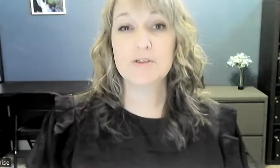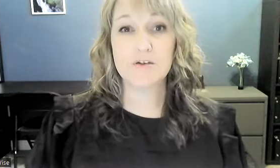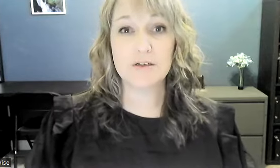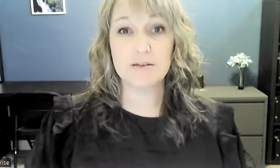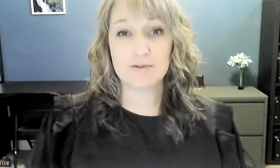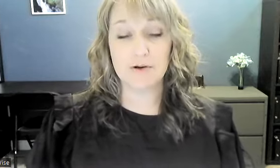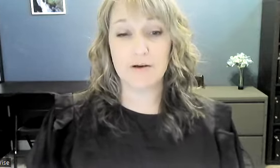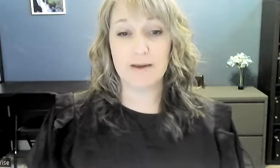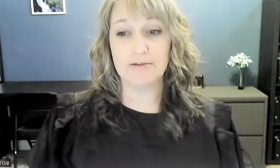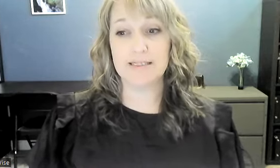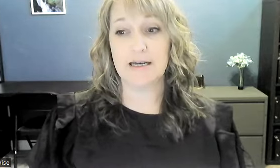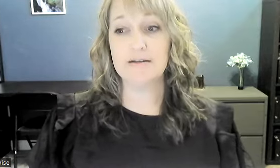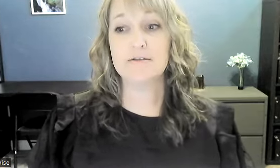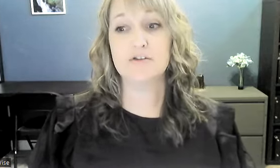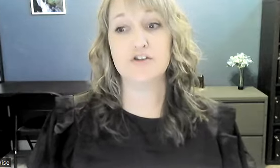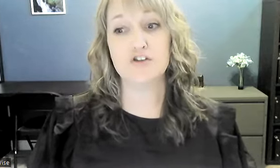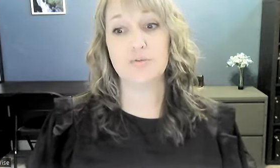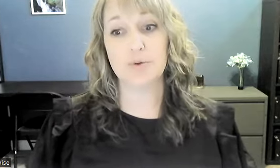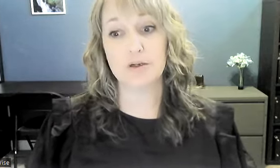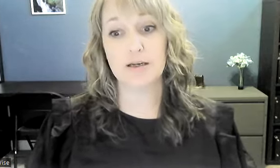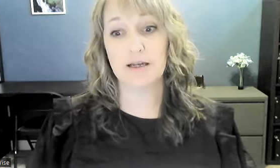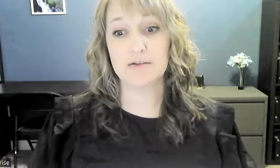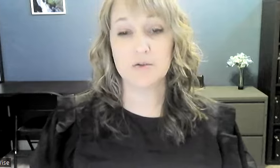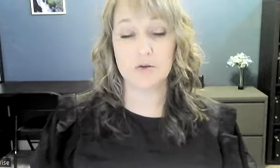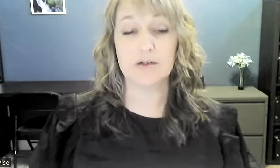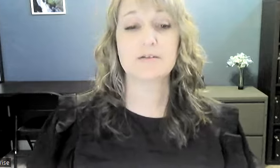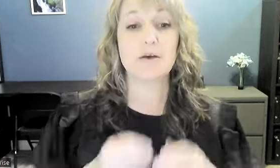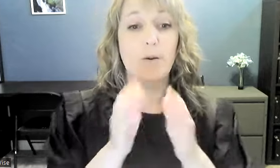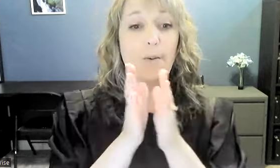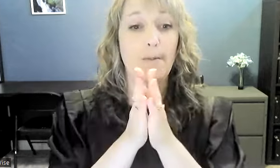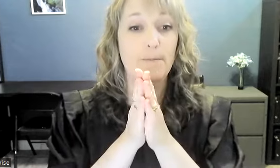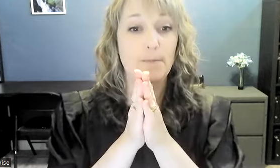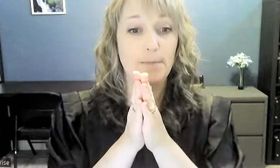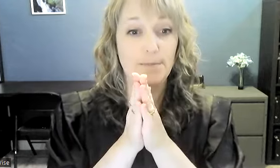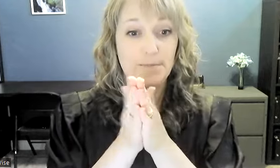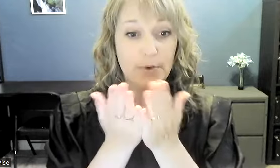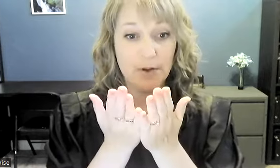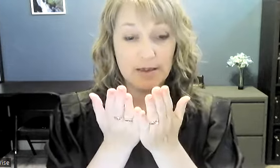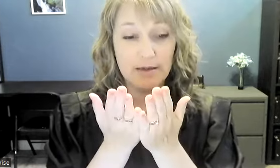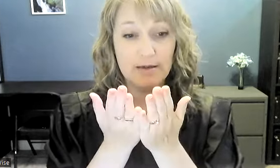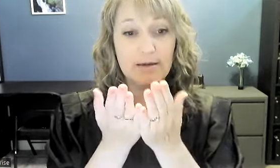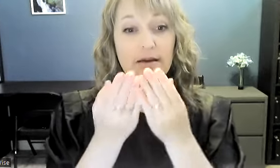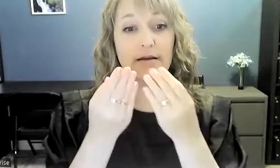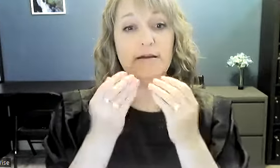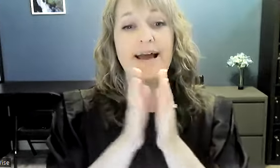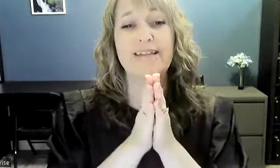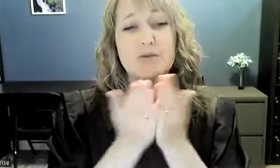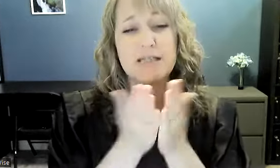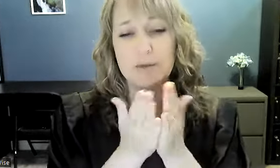Bookstore is also a compound sign. So you just do book and store. So book, and this one doesn't